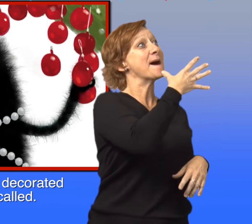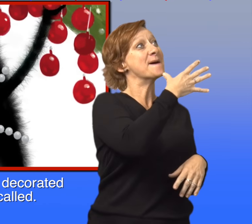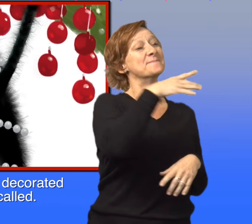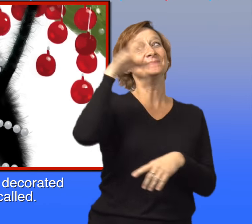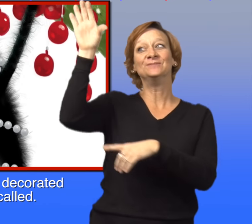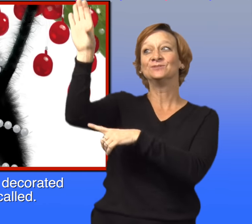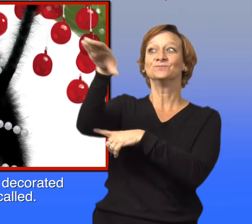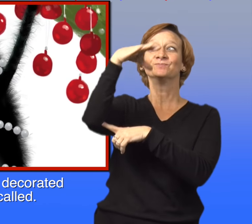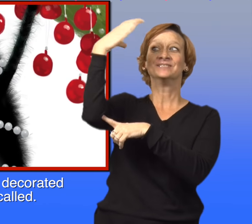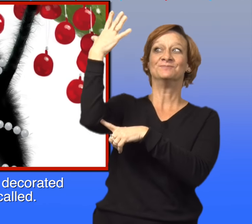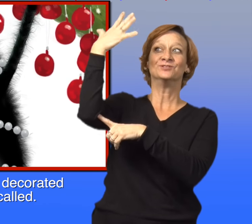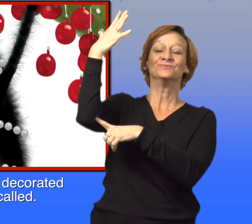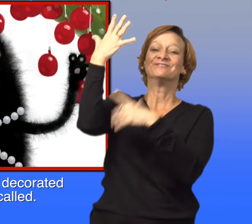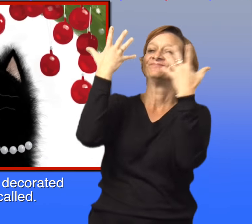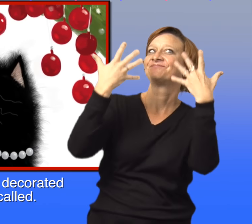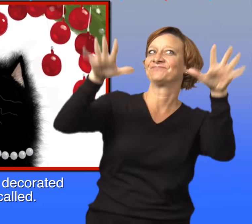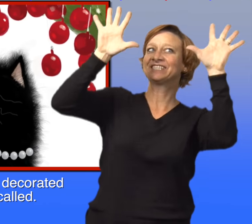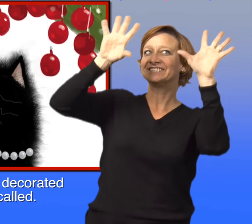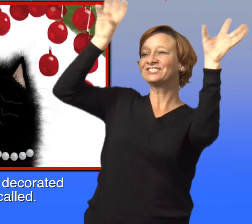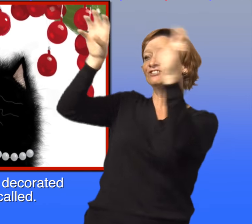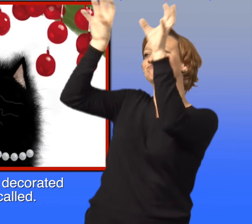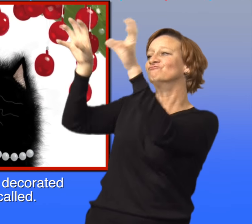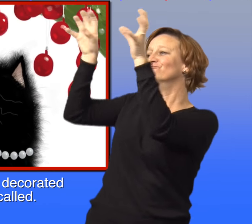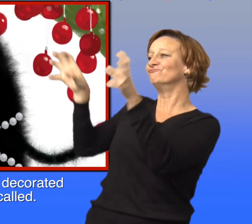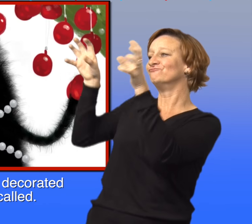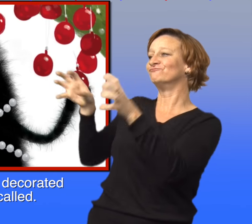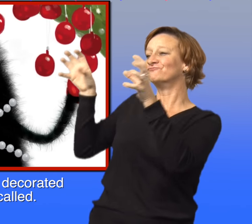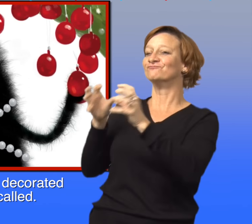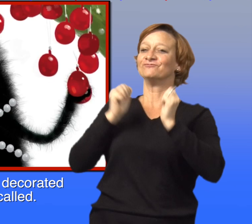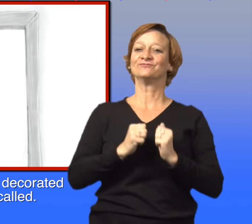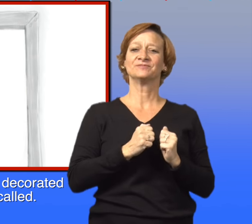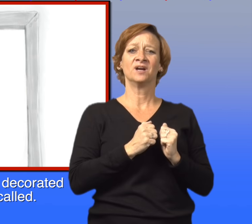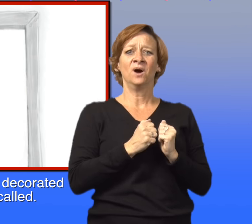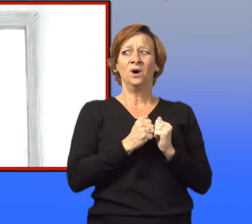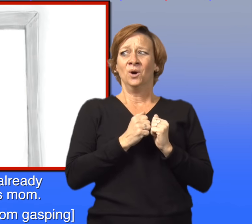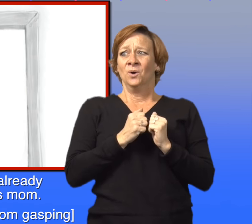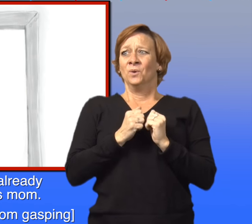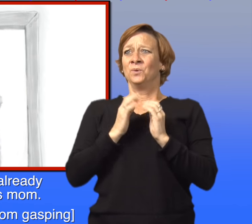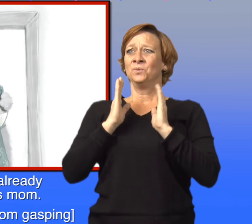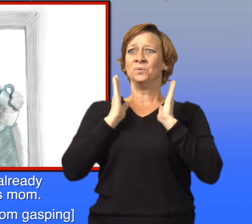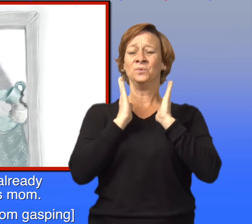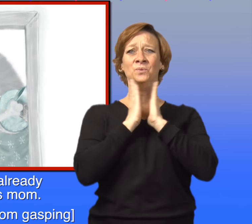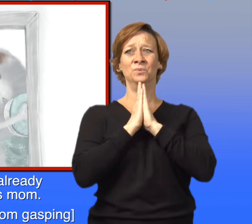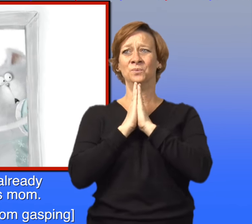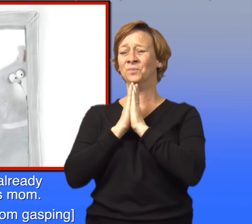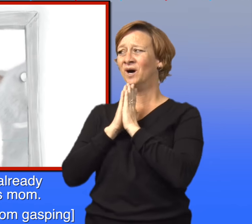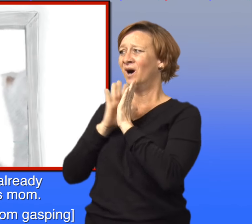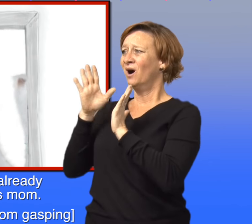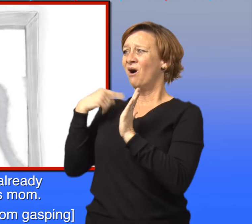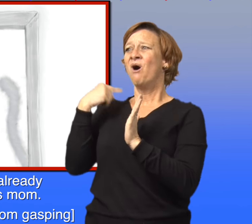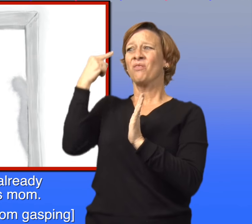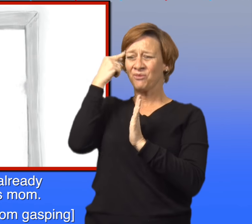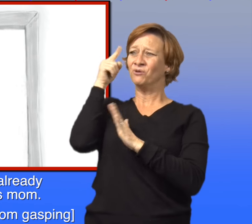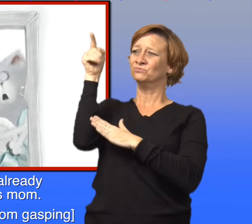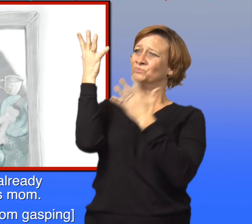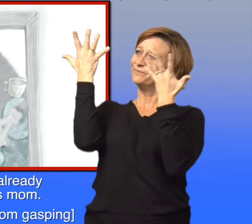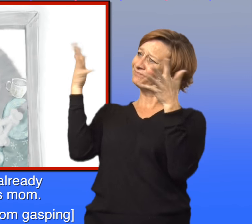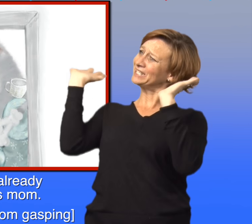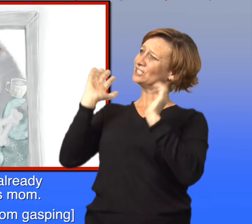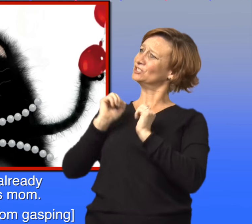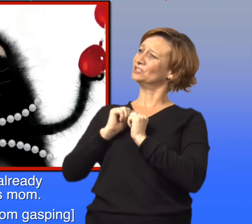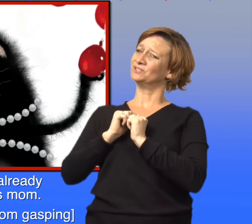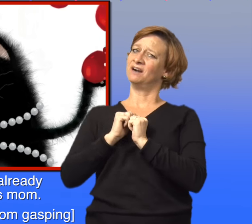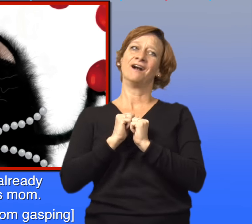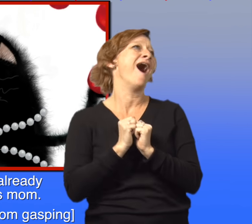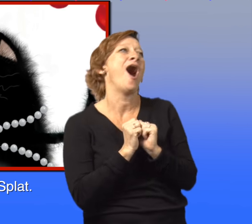The Christmas tree is decorated now, Mum, Splat called. I thought it was already done, replied